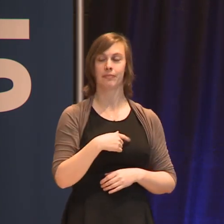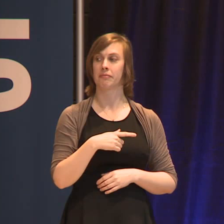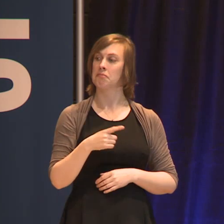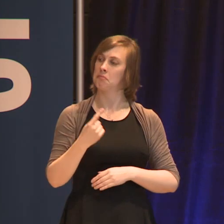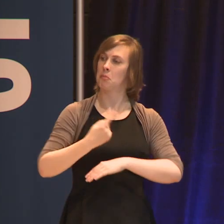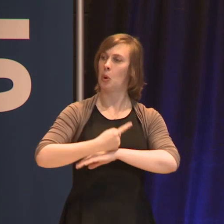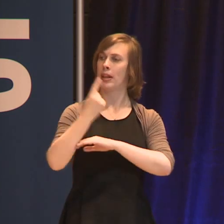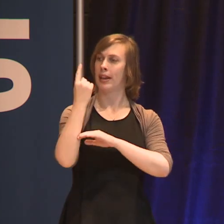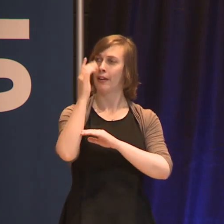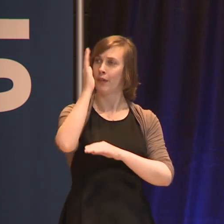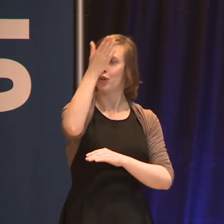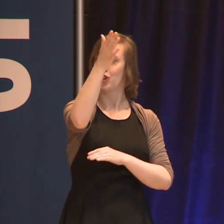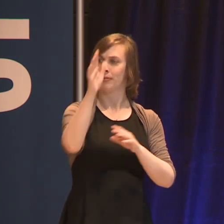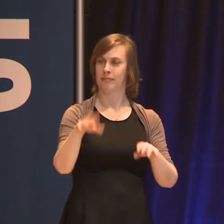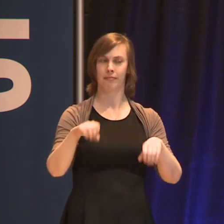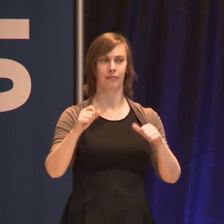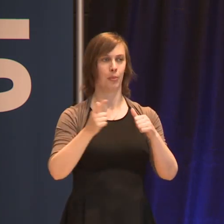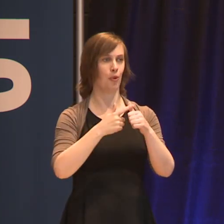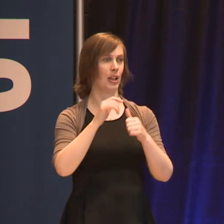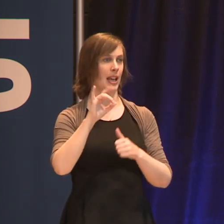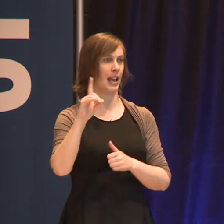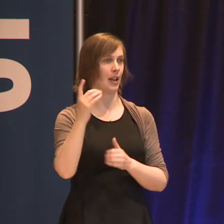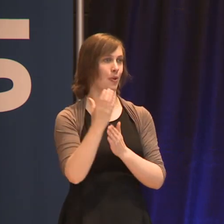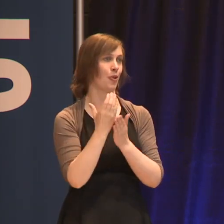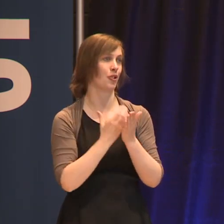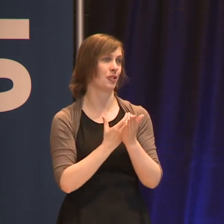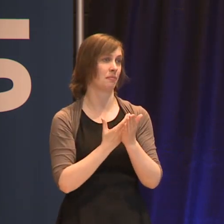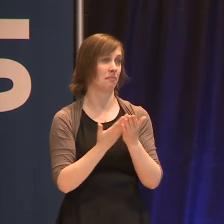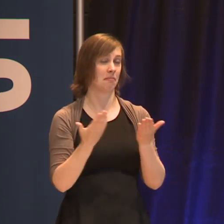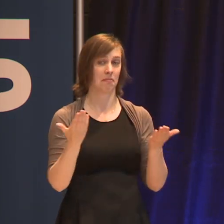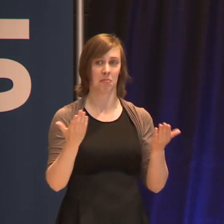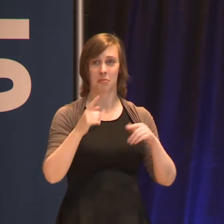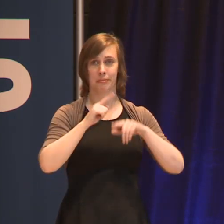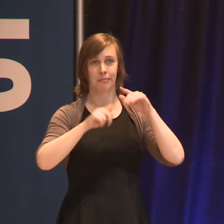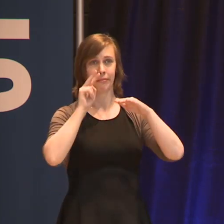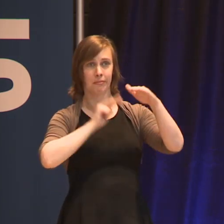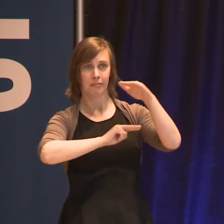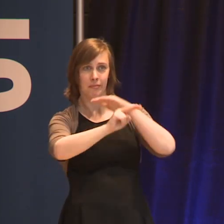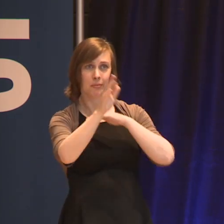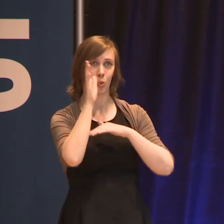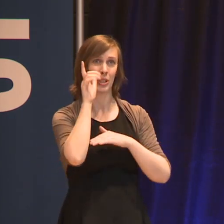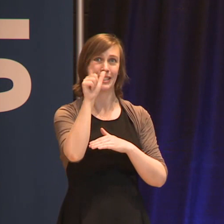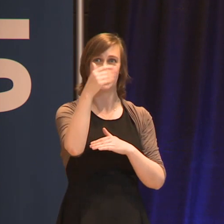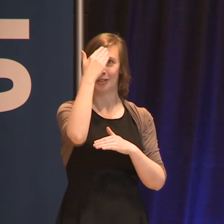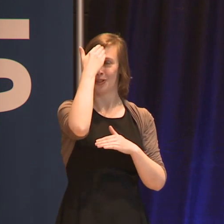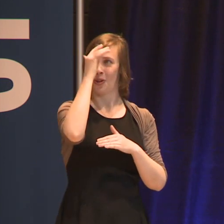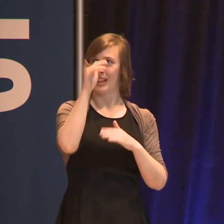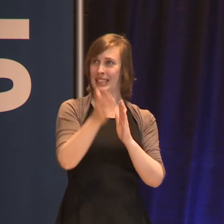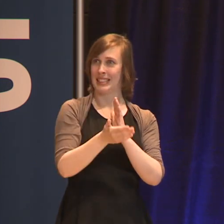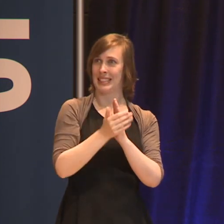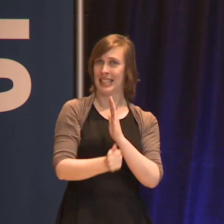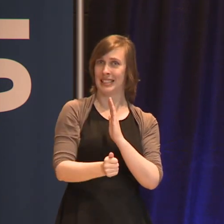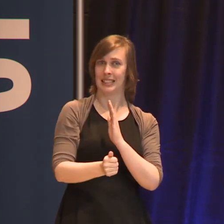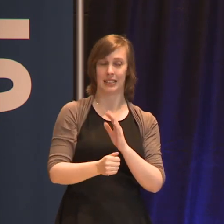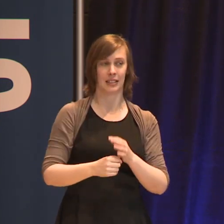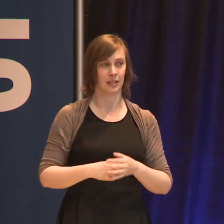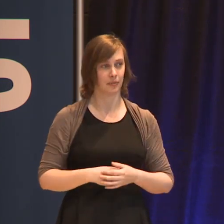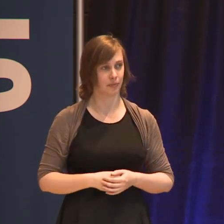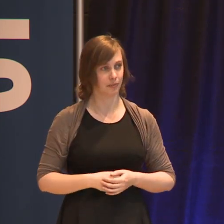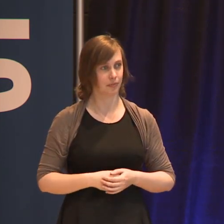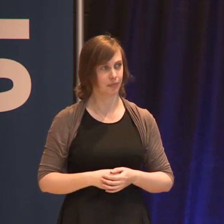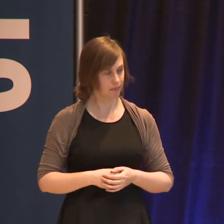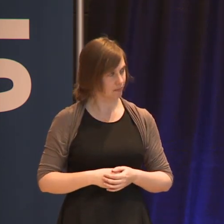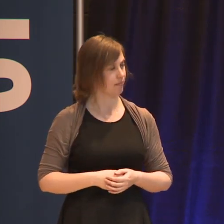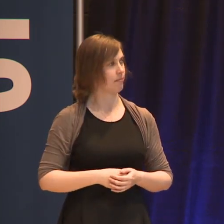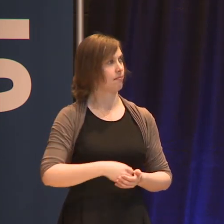course, because you may never know when you're going to have to use those skills, most likely at a time when you least expect it. Well, I